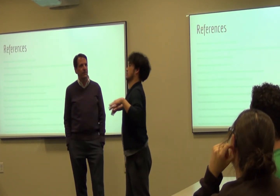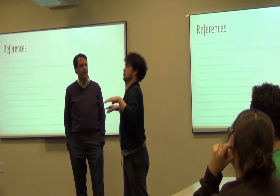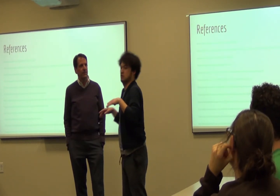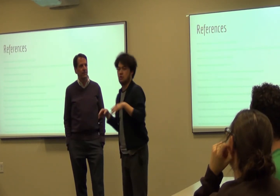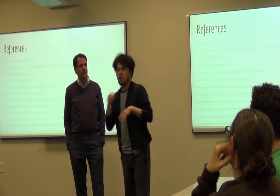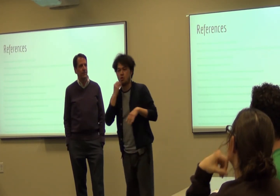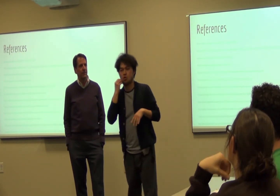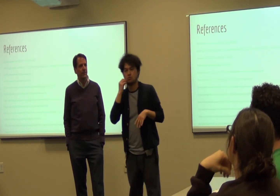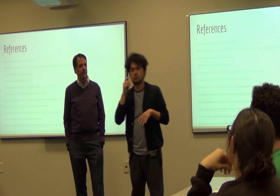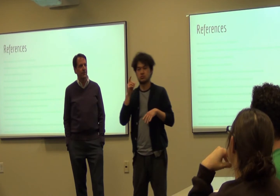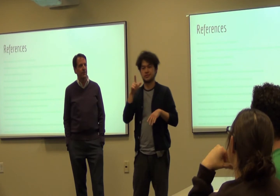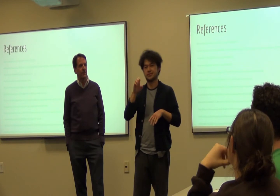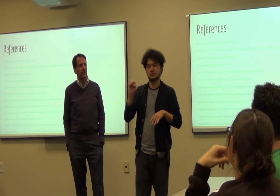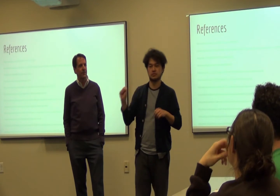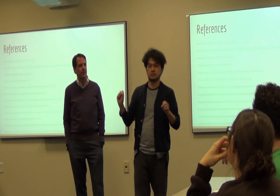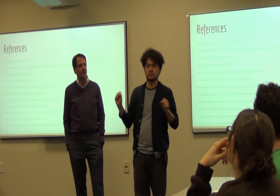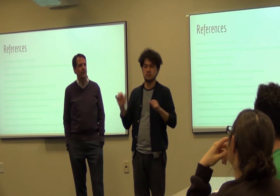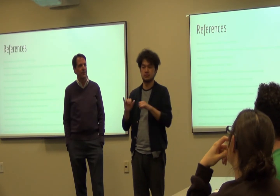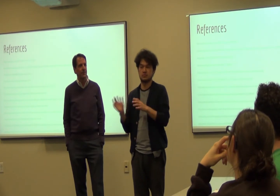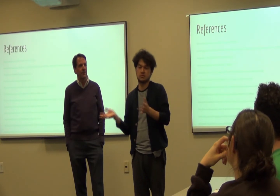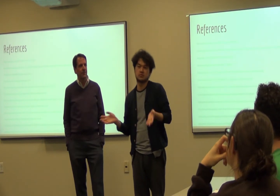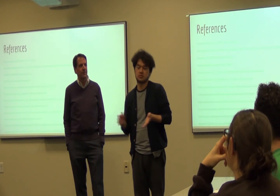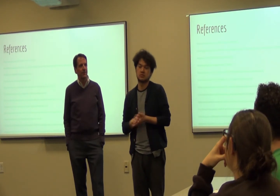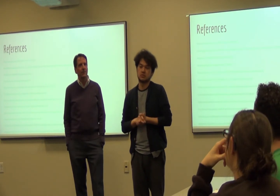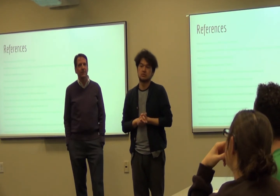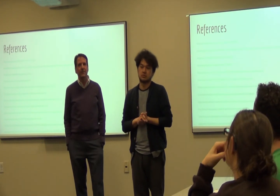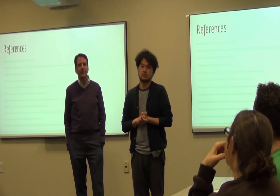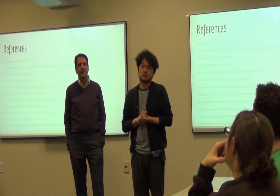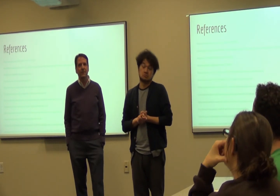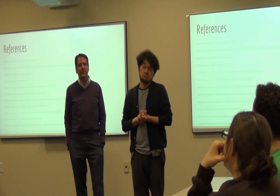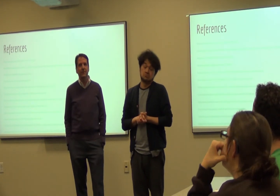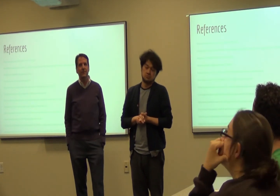they had some other struggle, you know, at home, or maybe they were homeless.